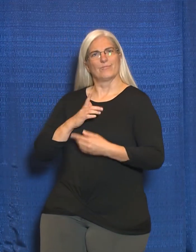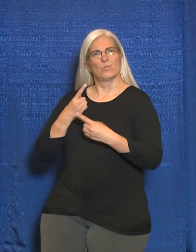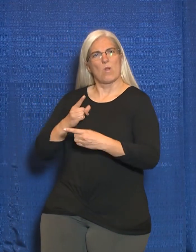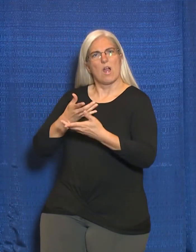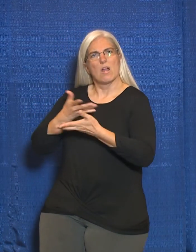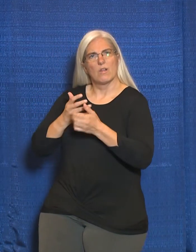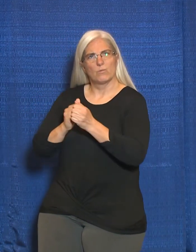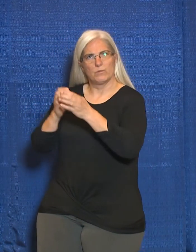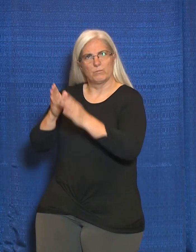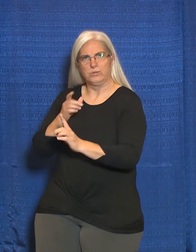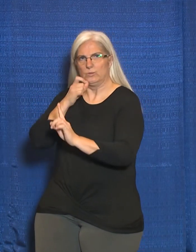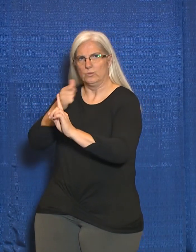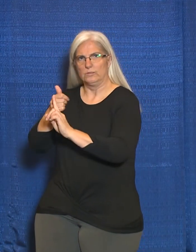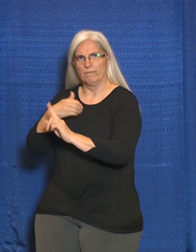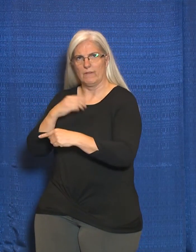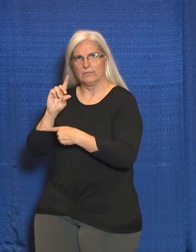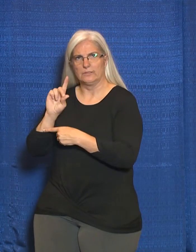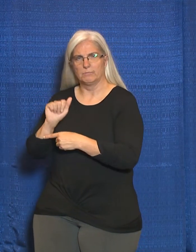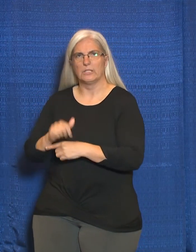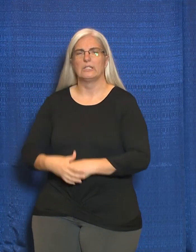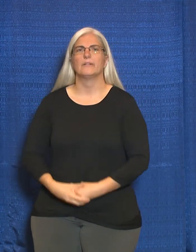Disability etiquette.